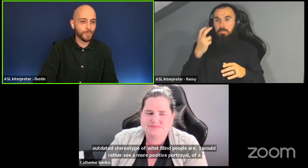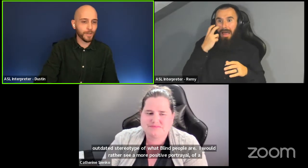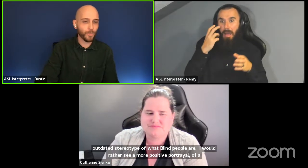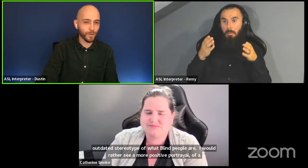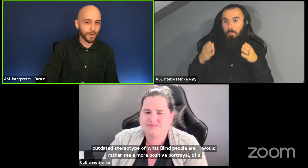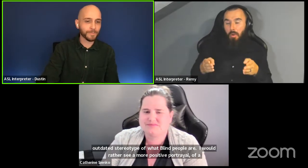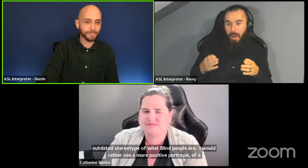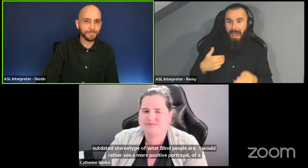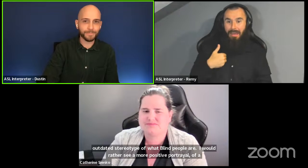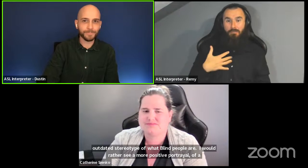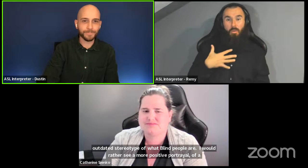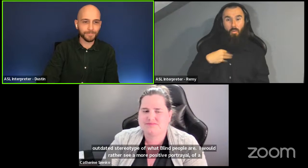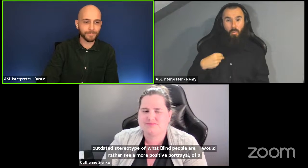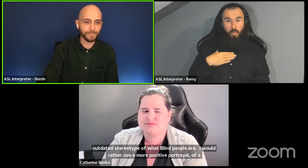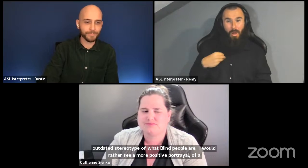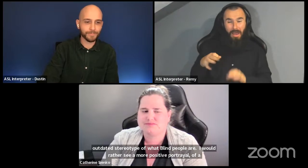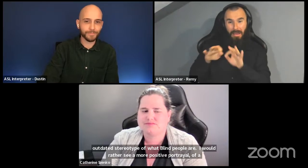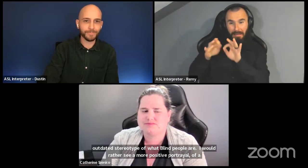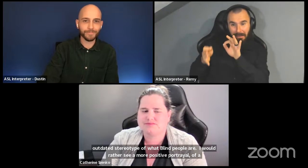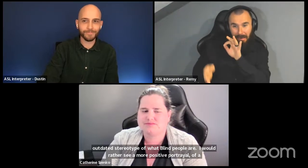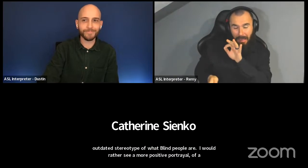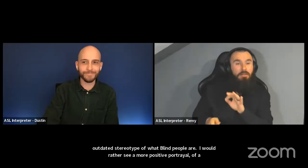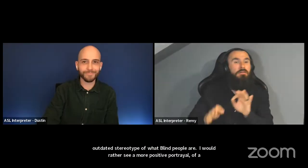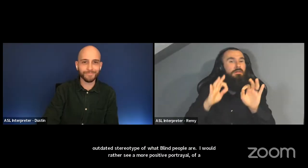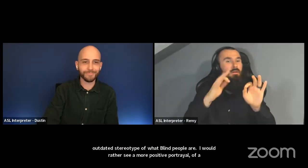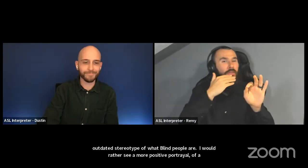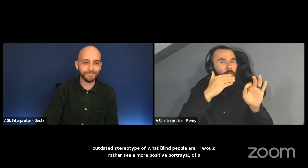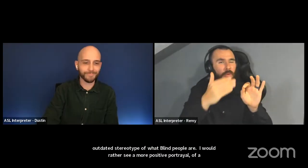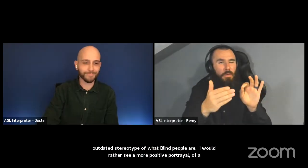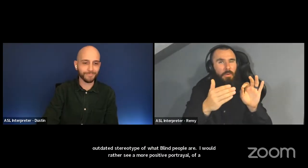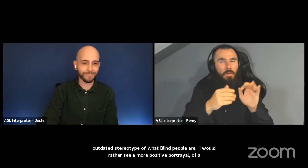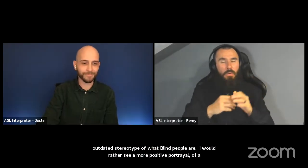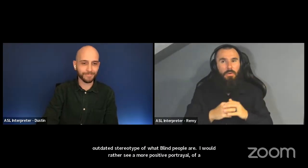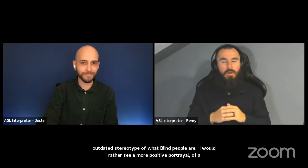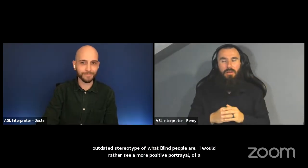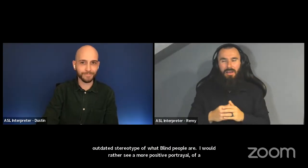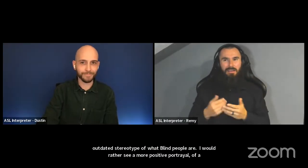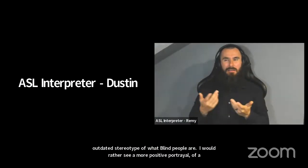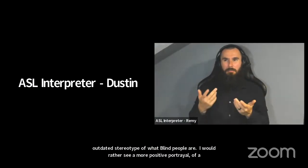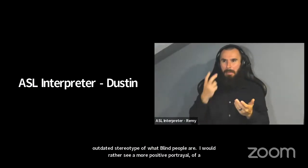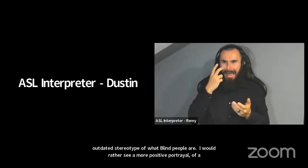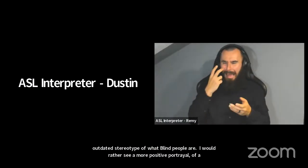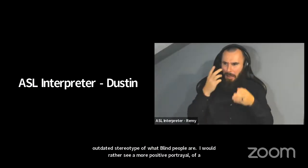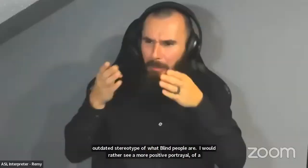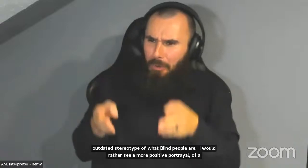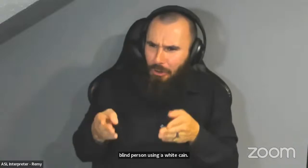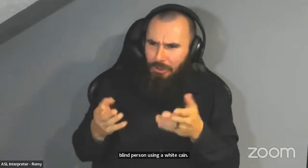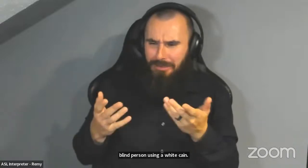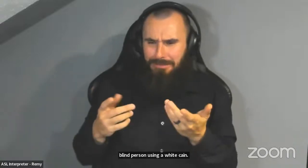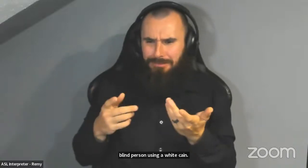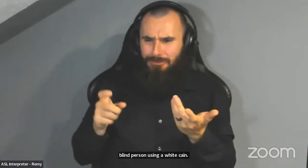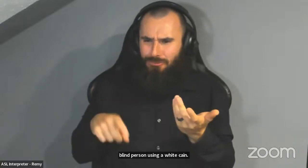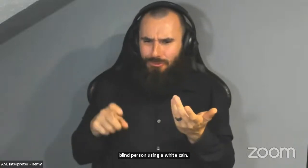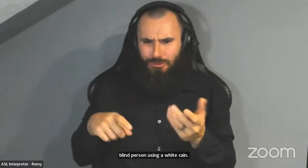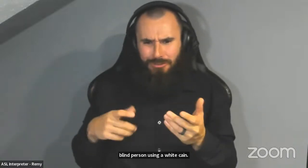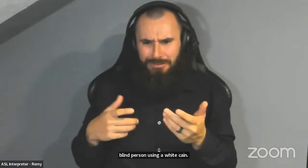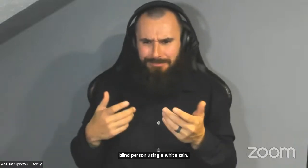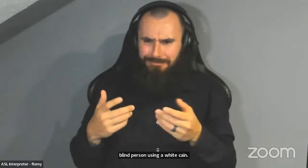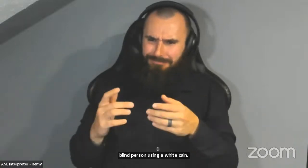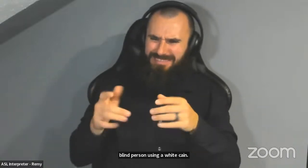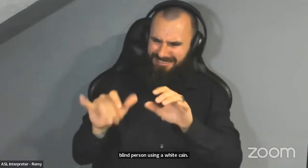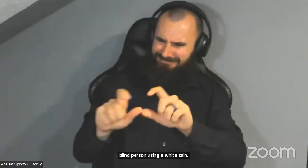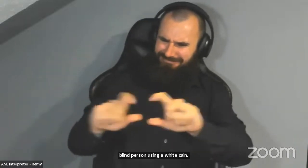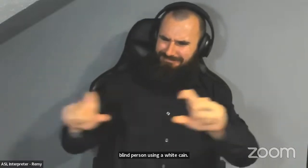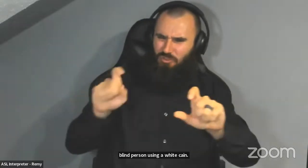is your 2-minute warning. Okay, thank you. Holding, you know, holding or using a white